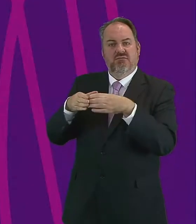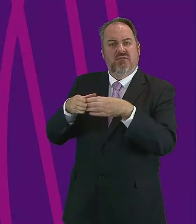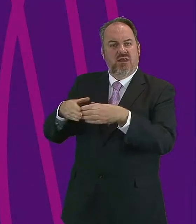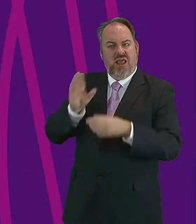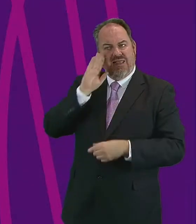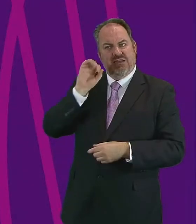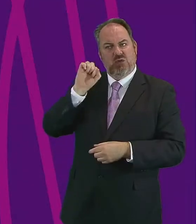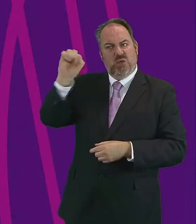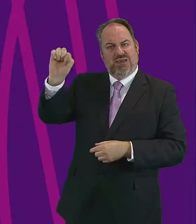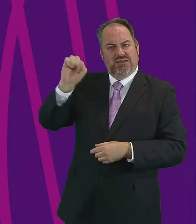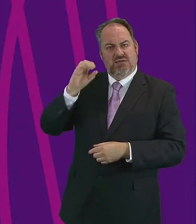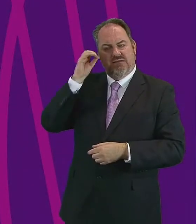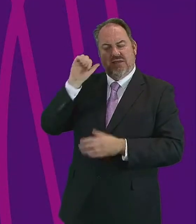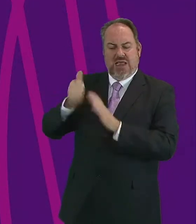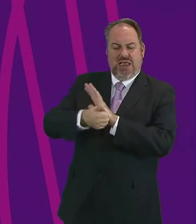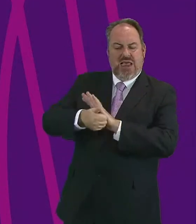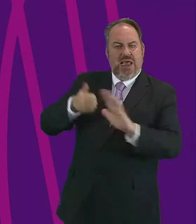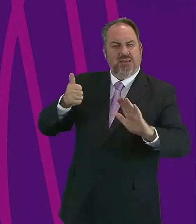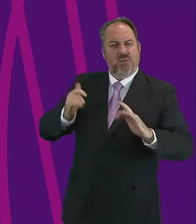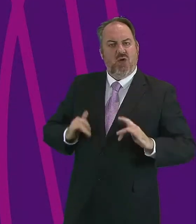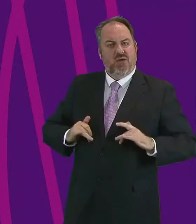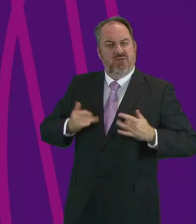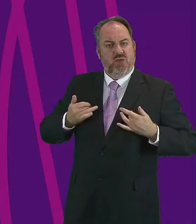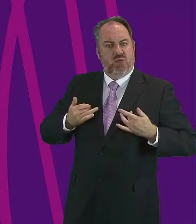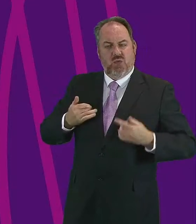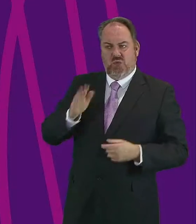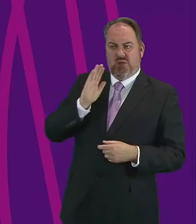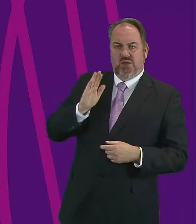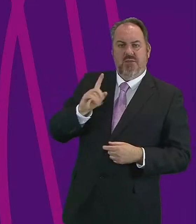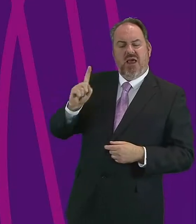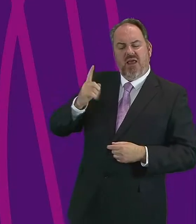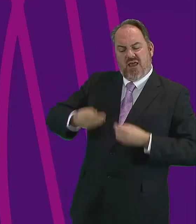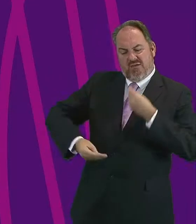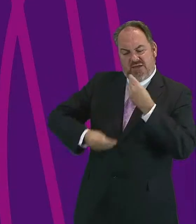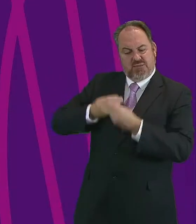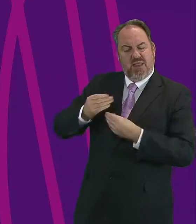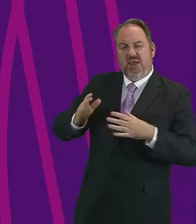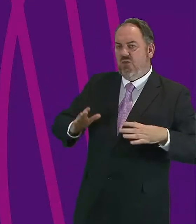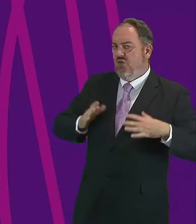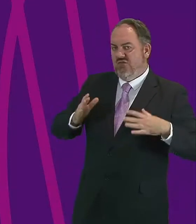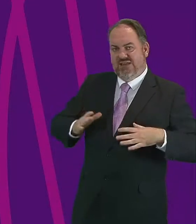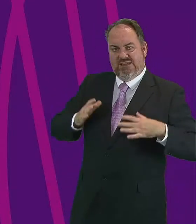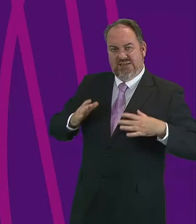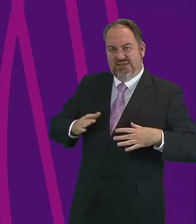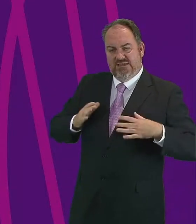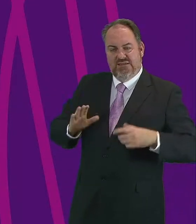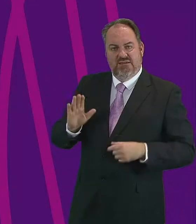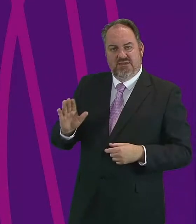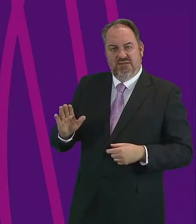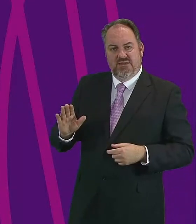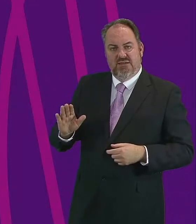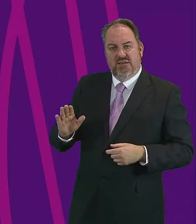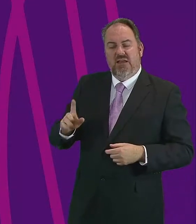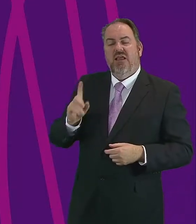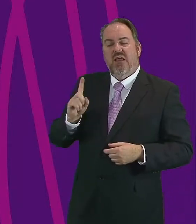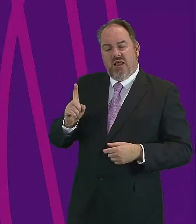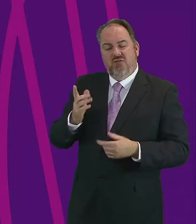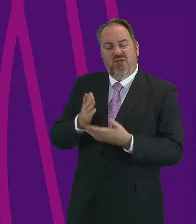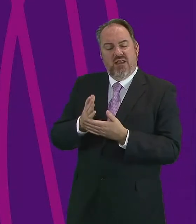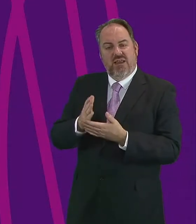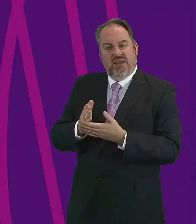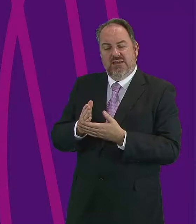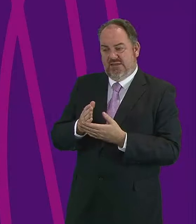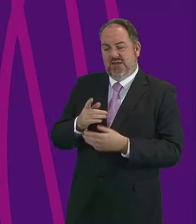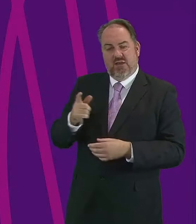make. In these circumstances, I've explained to Mr Whittle, and I think it's not an unhelpful explanation.